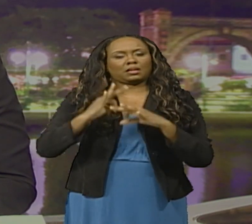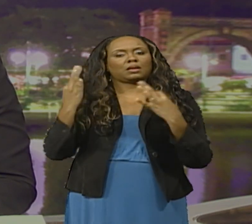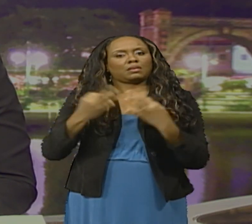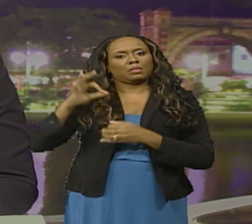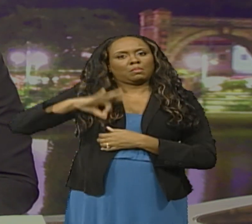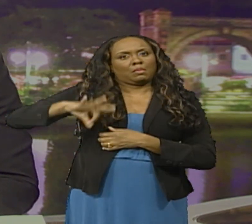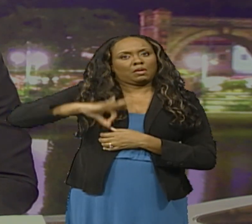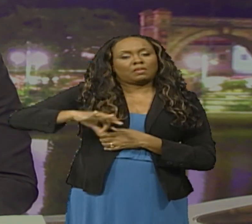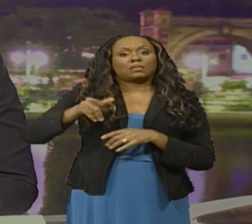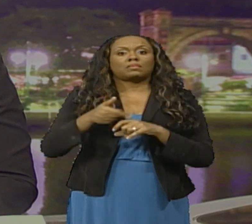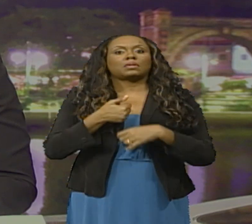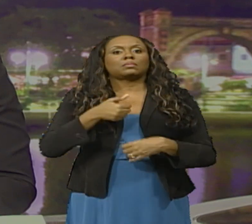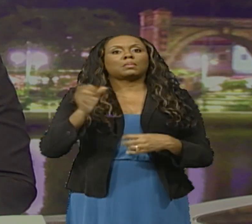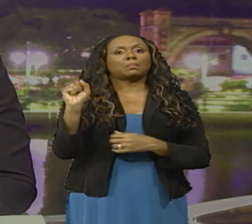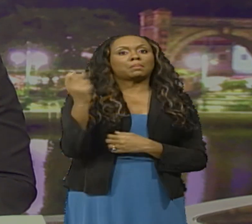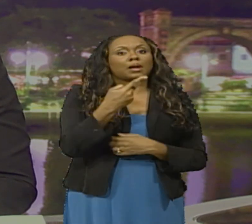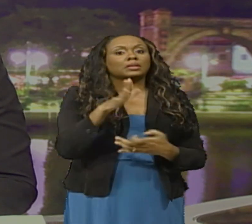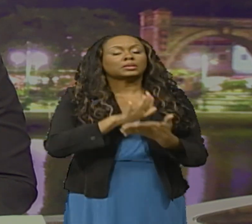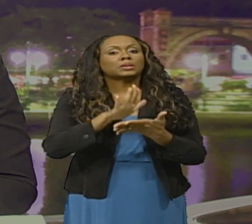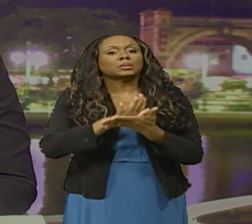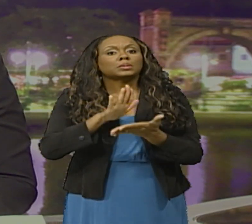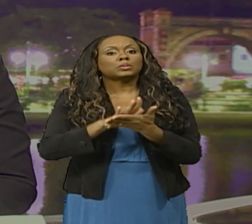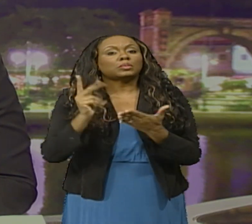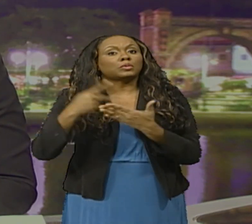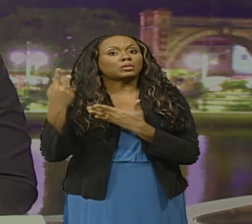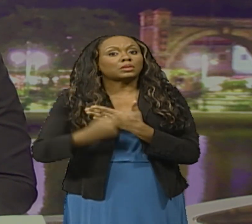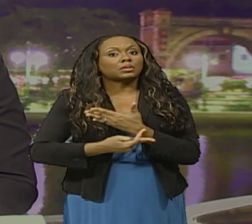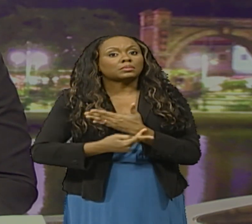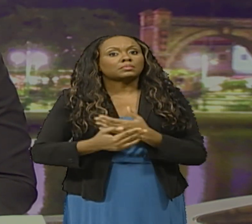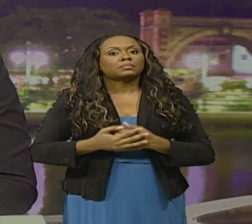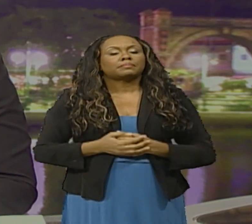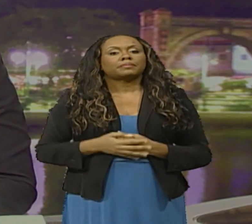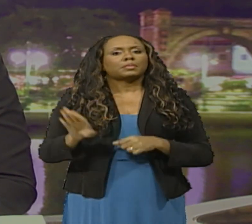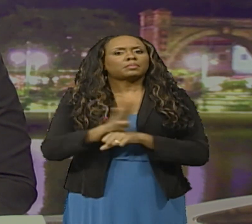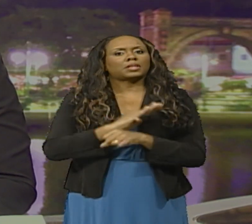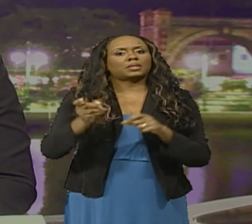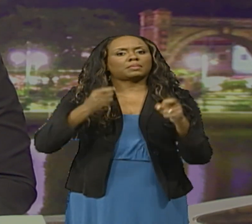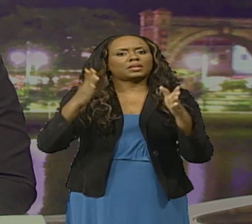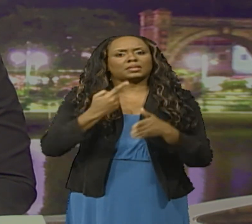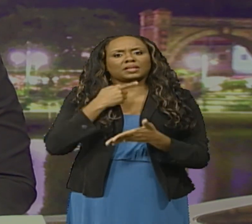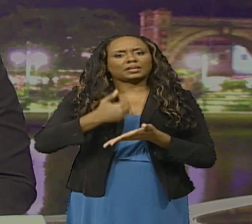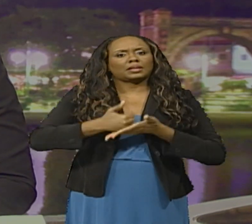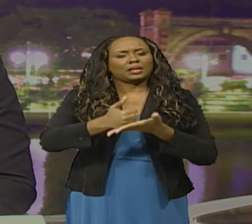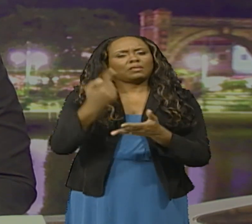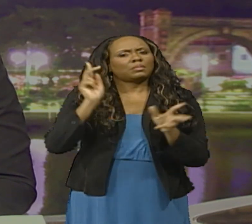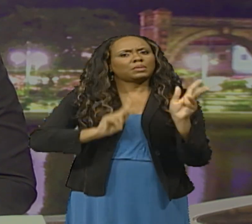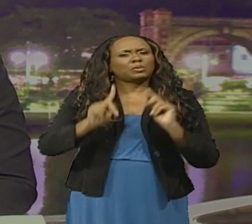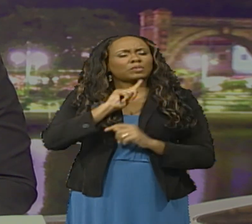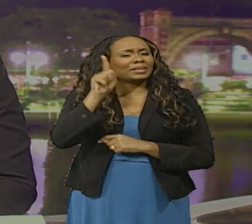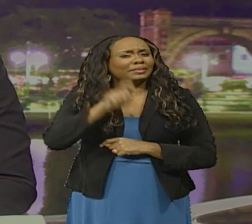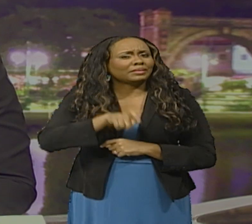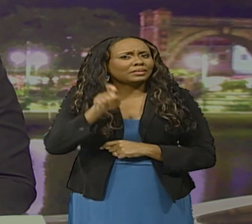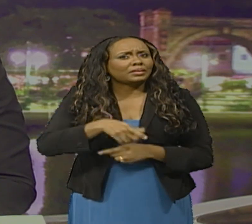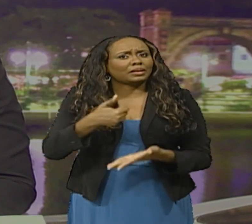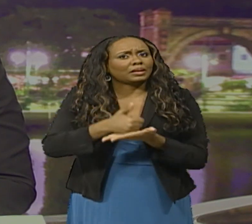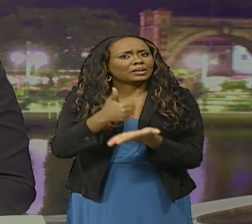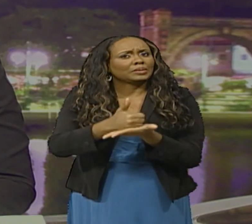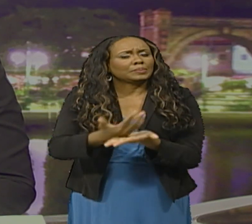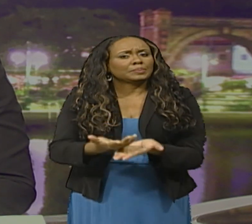back-to-school program. Divisional Business Manager Sherma Evelyn says the assistance was for those deemed most in